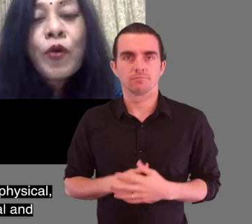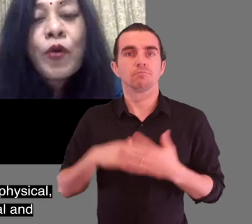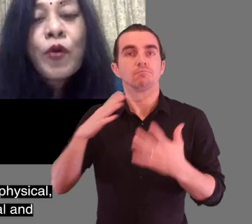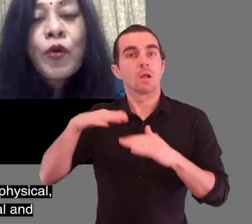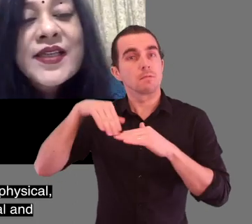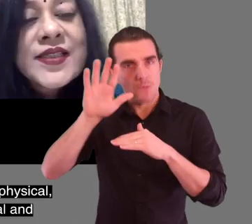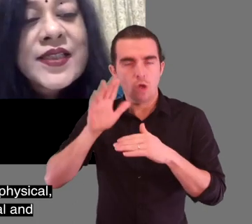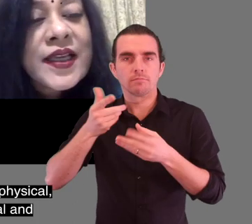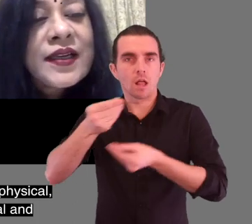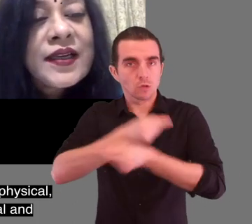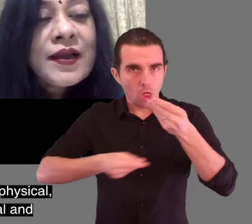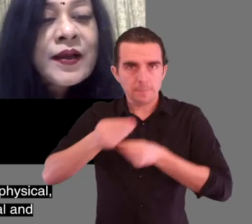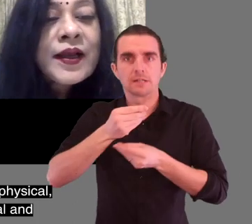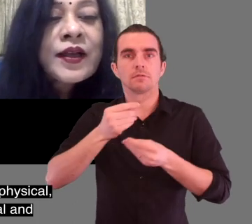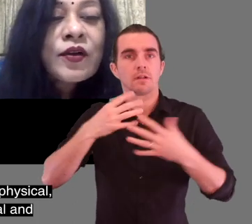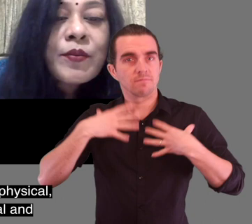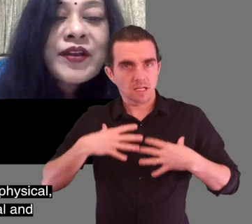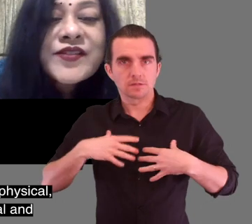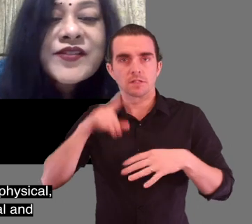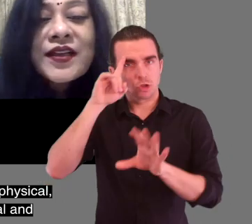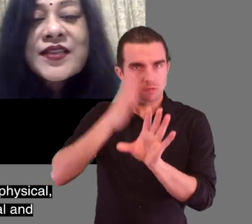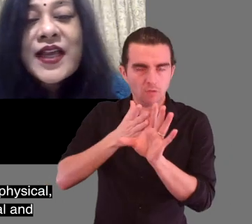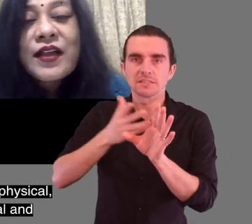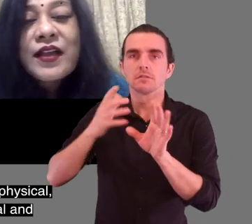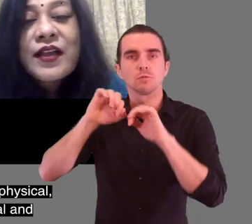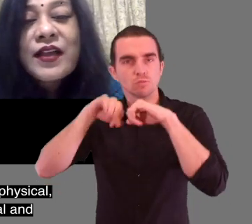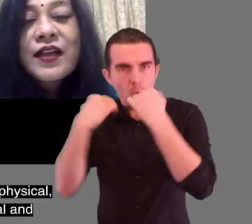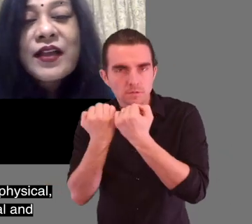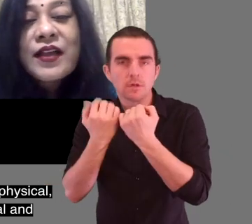an increase in economic, physical,